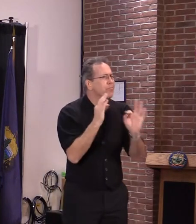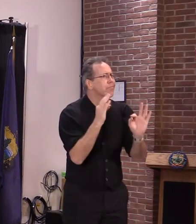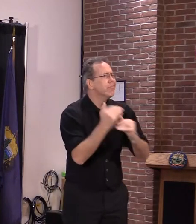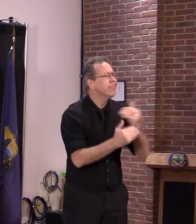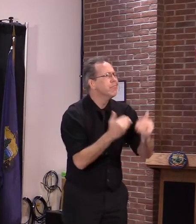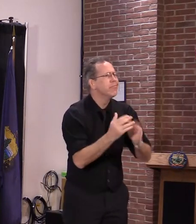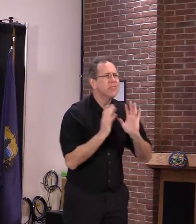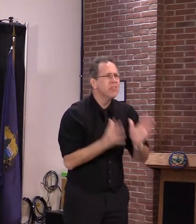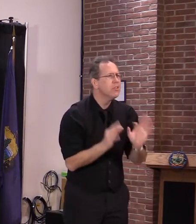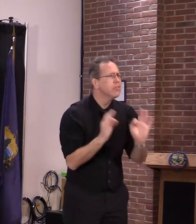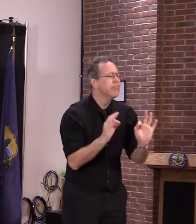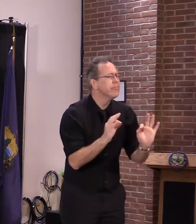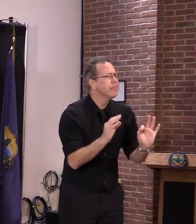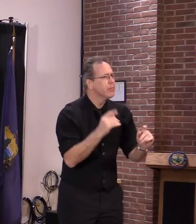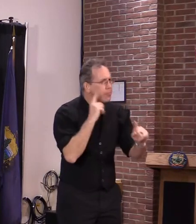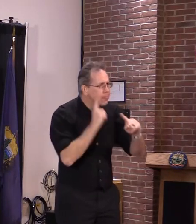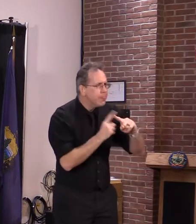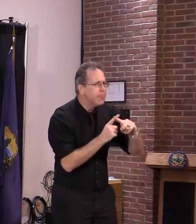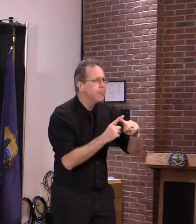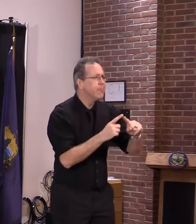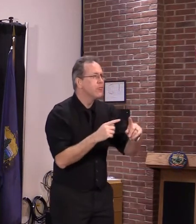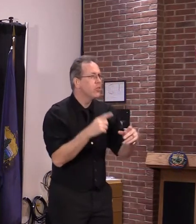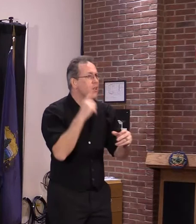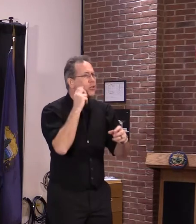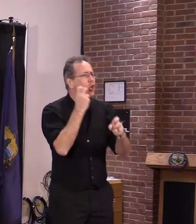of difficulty due to our age.